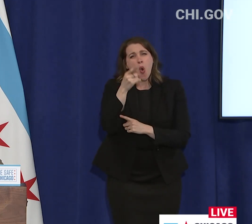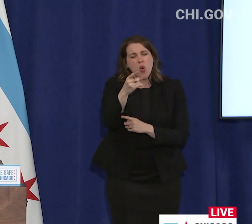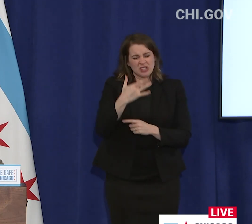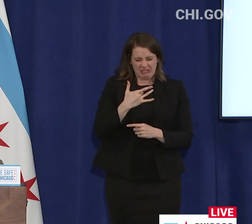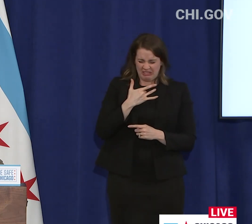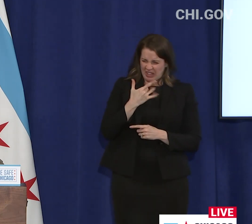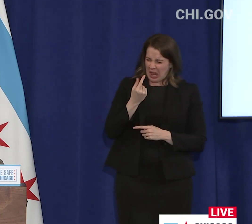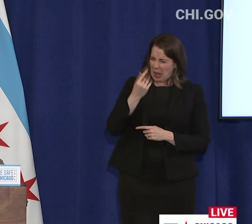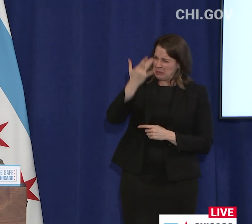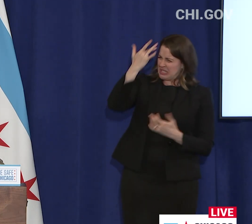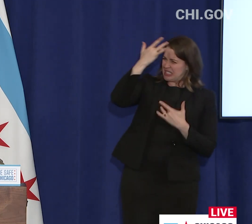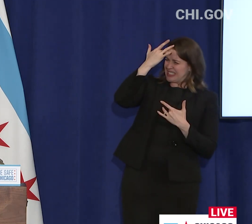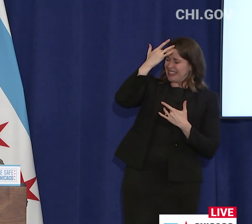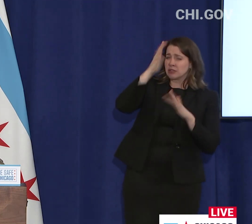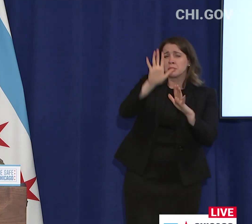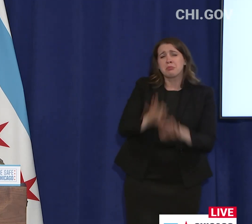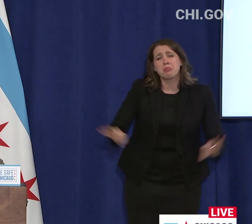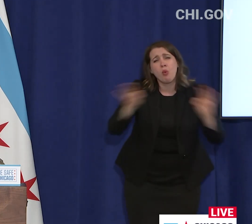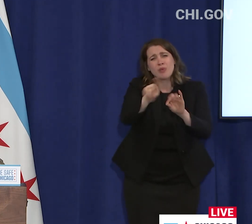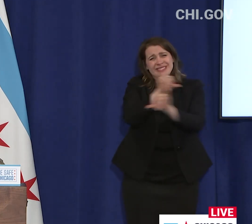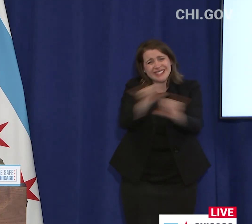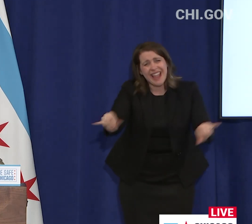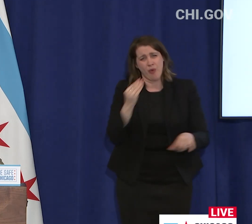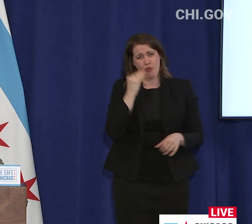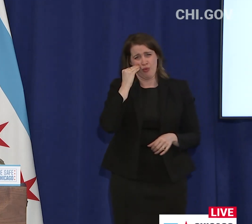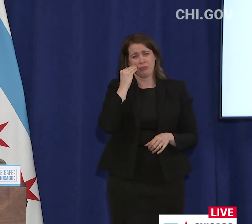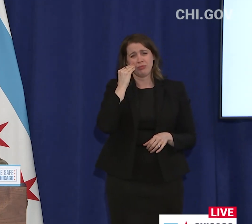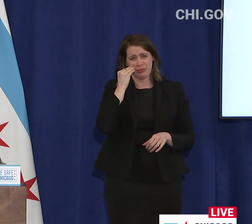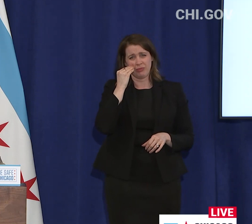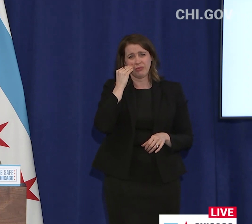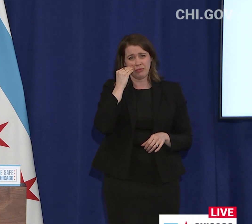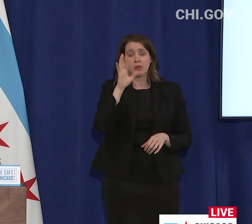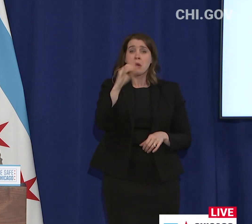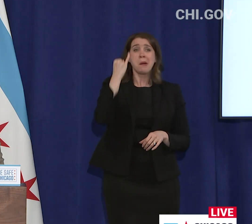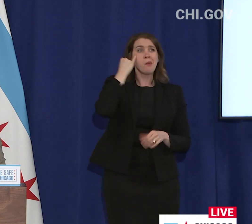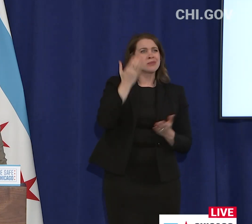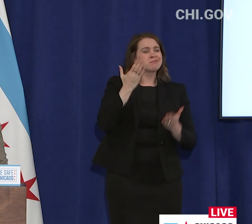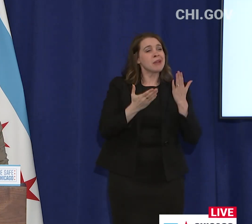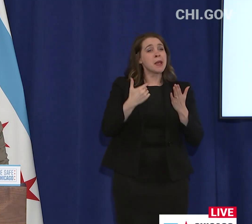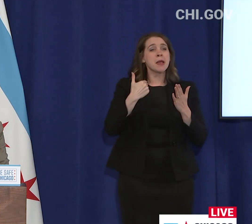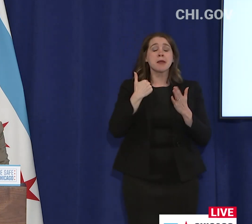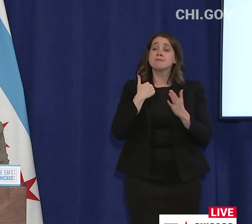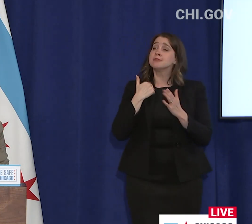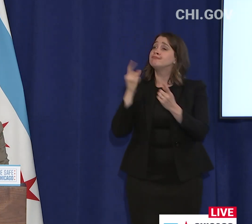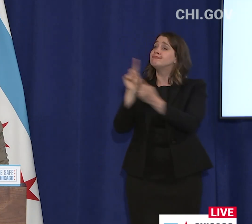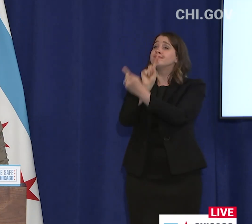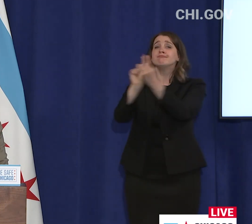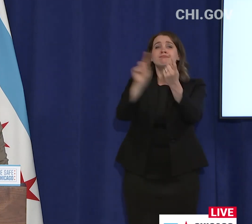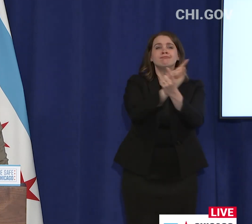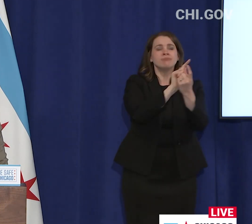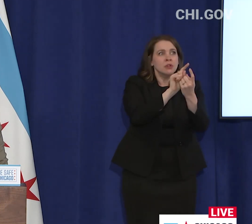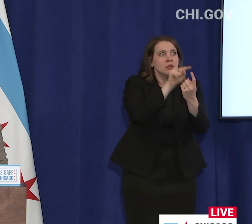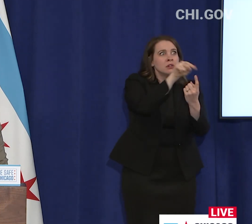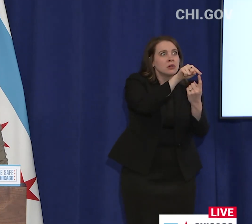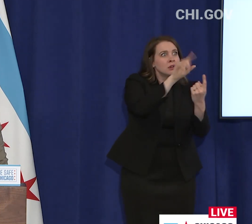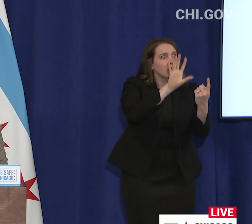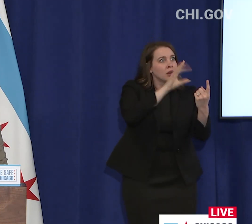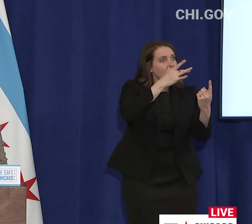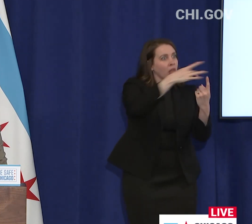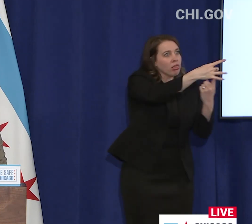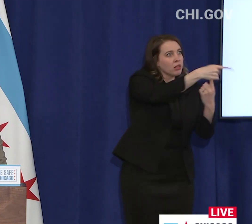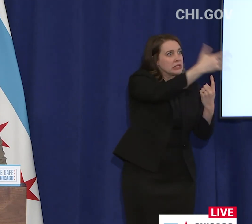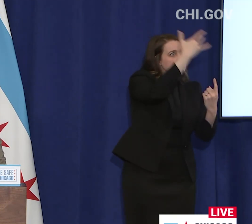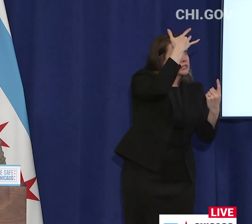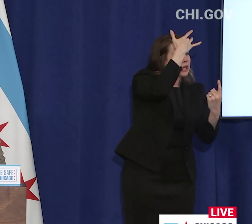must stay home. And anyone who's come into contact with someone from COVID-19 must take